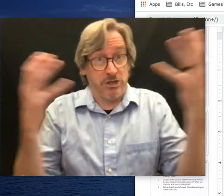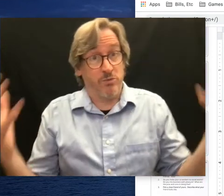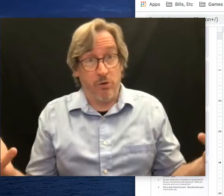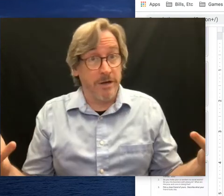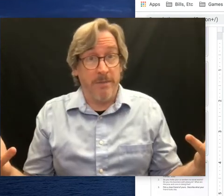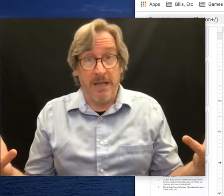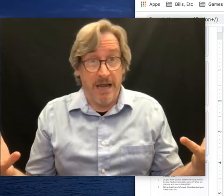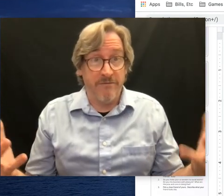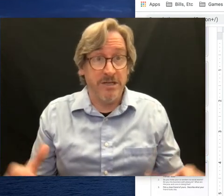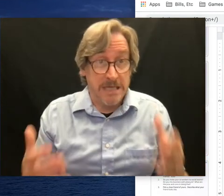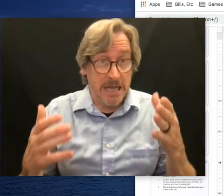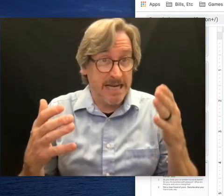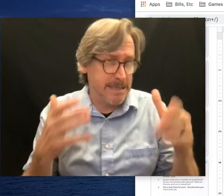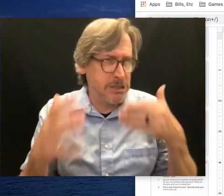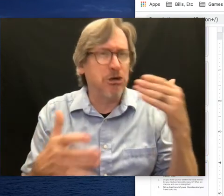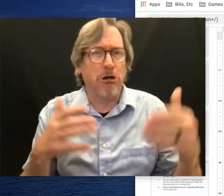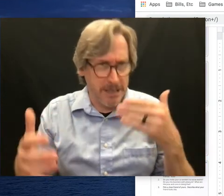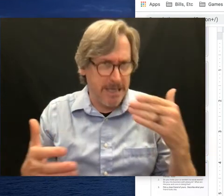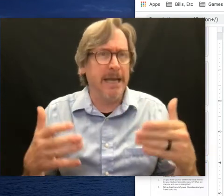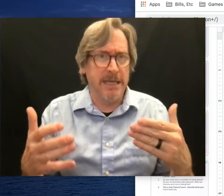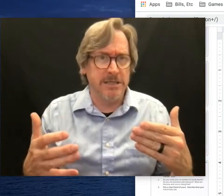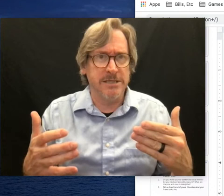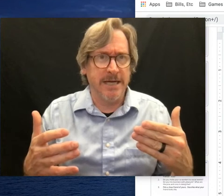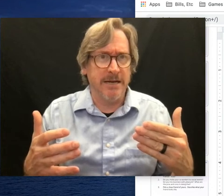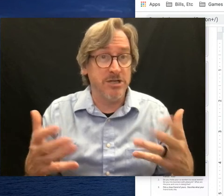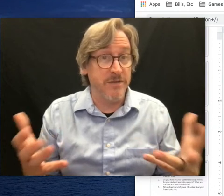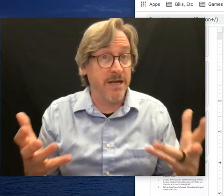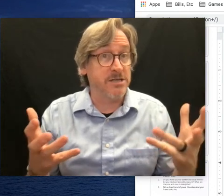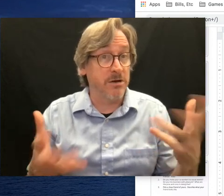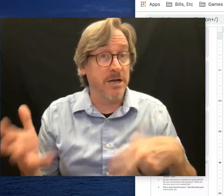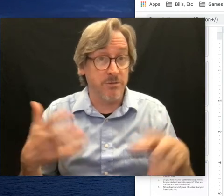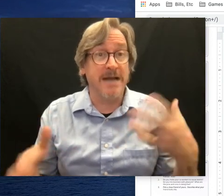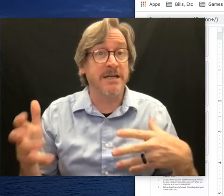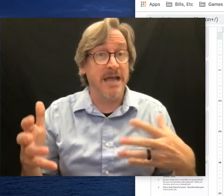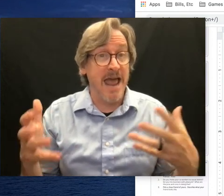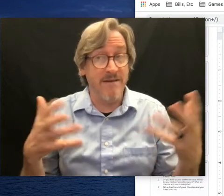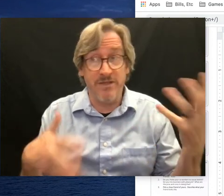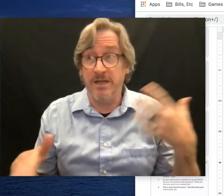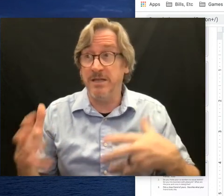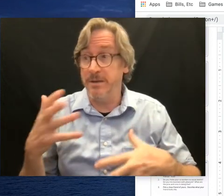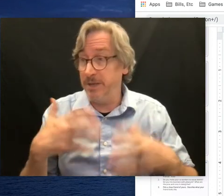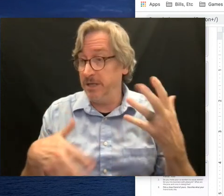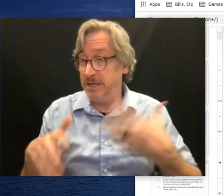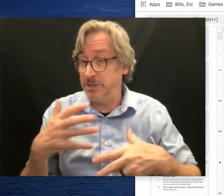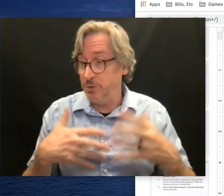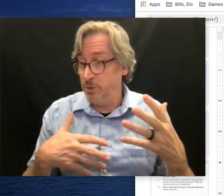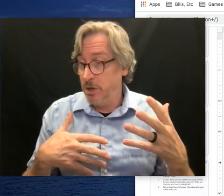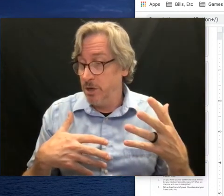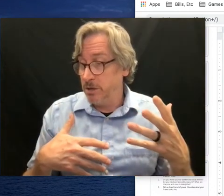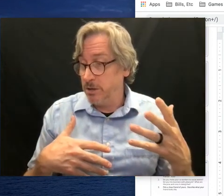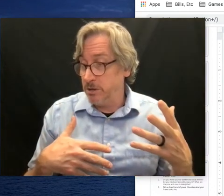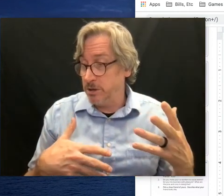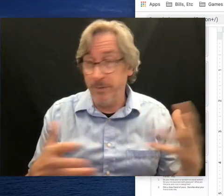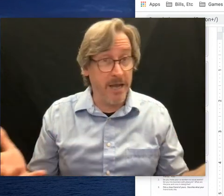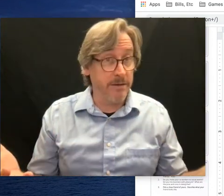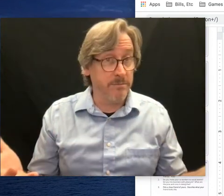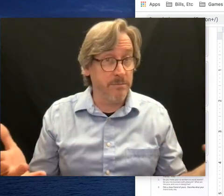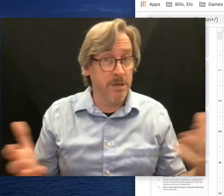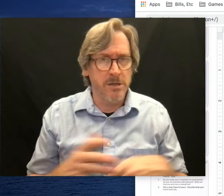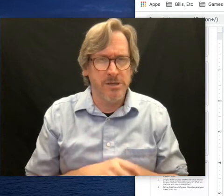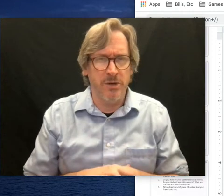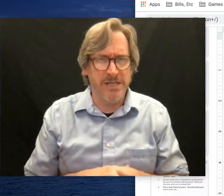They just weren't in my life until I started getting into sign language, and then I started interacting and having the ability to